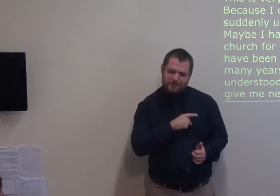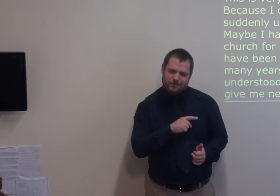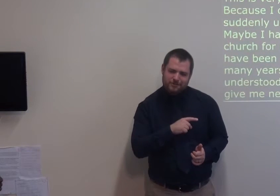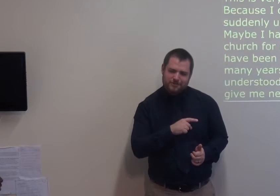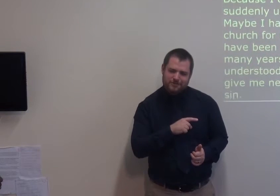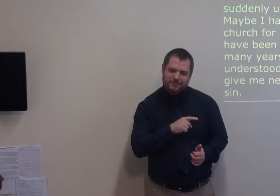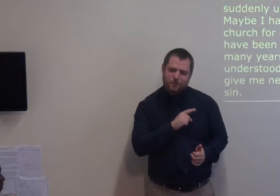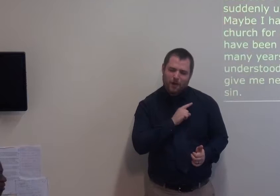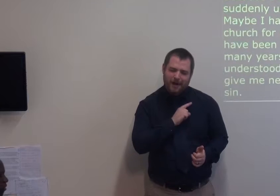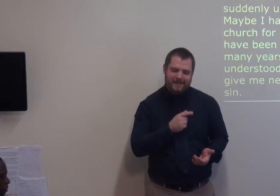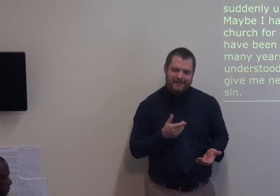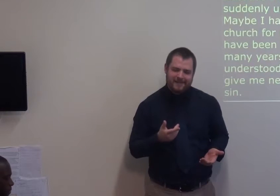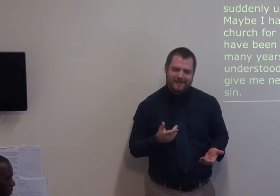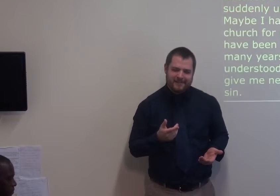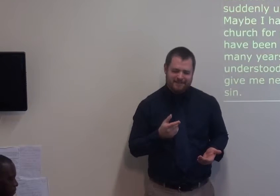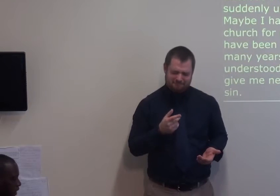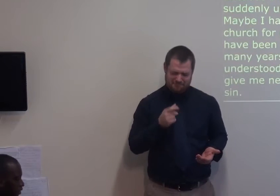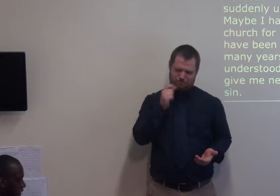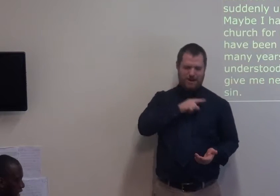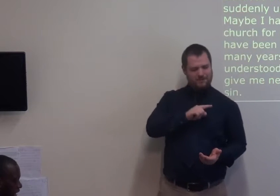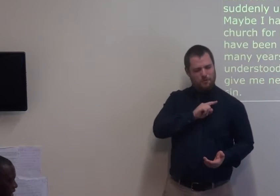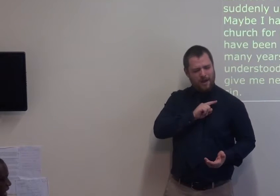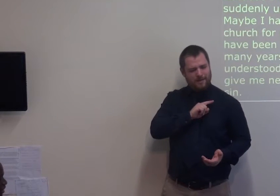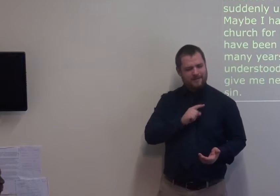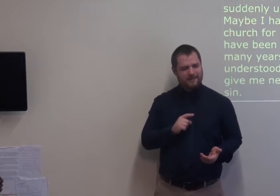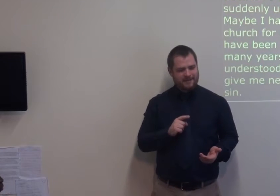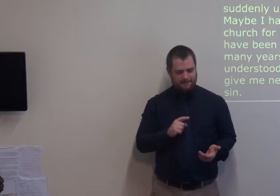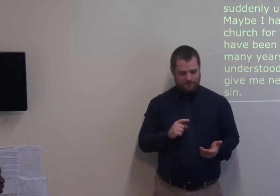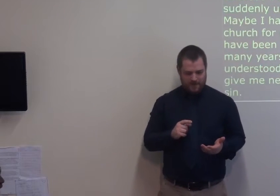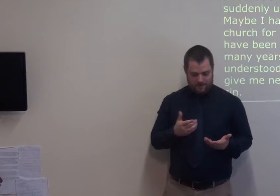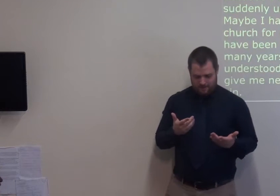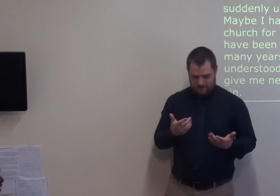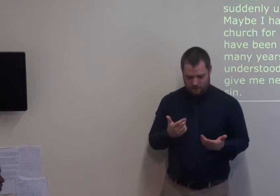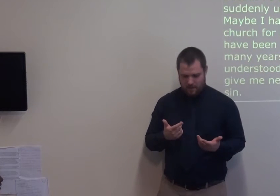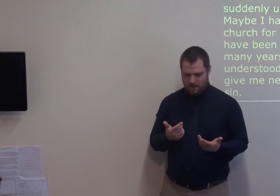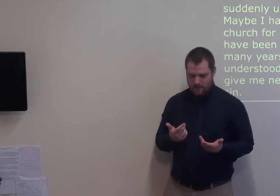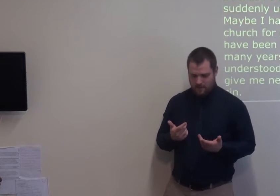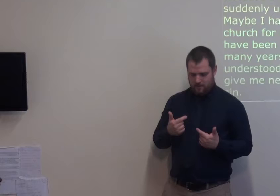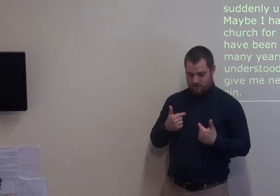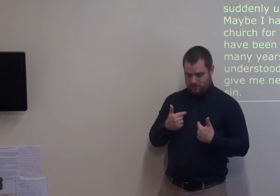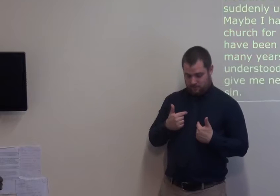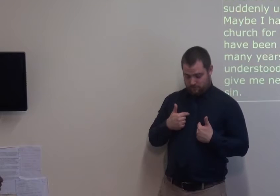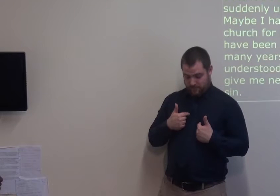But why? Because I cannot explain why I suddenly understand who God is.